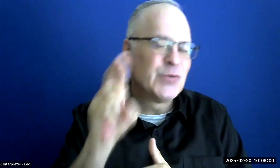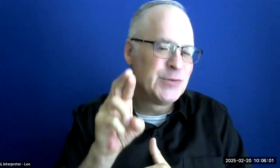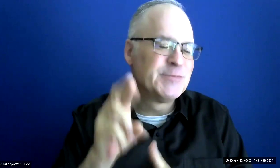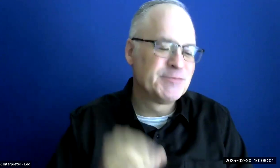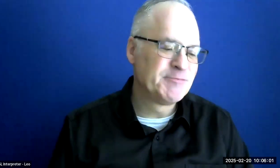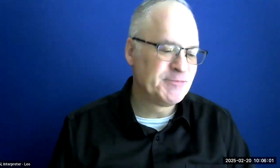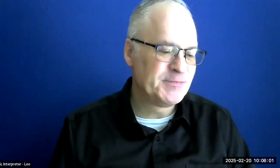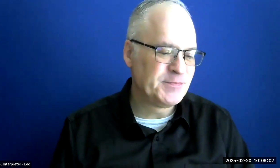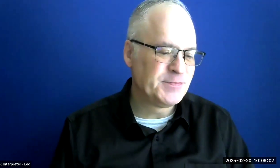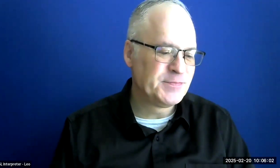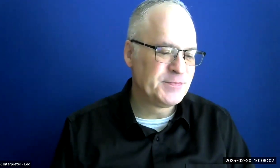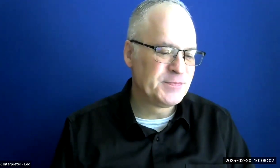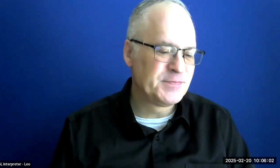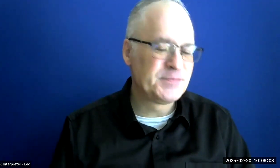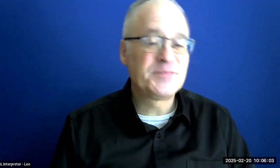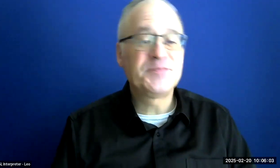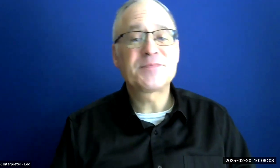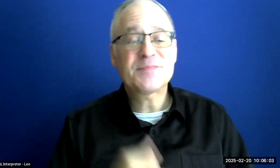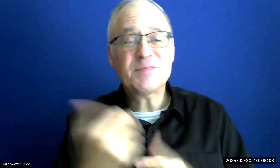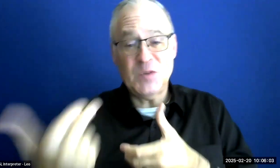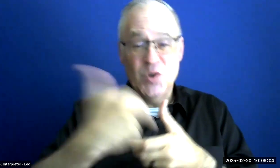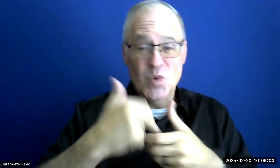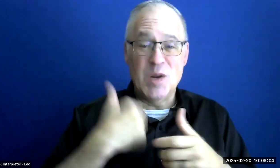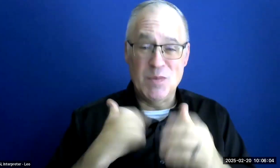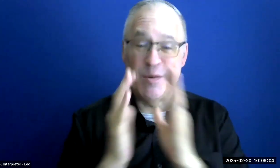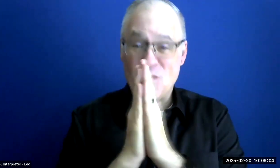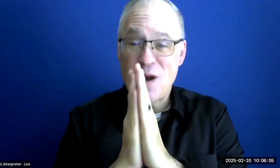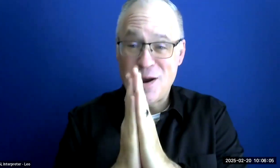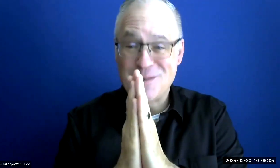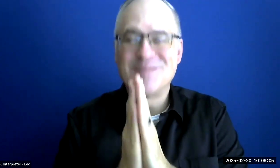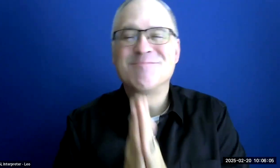So won't you now join me in a word of prayer?